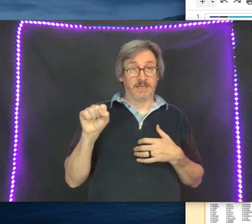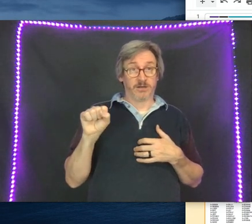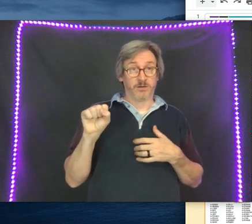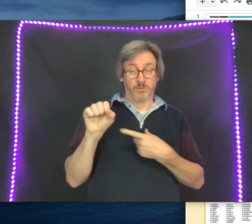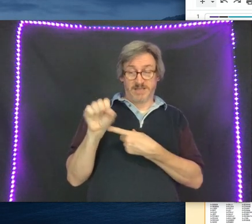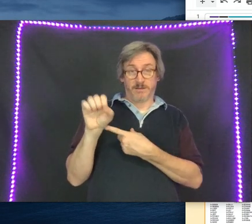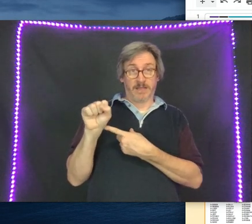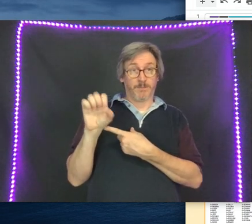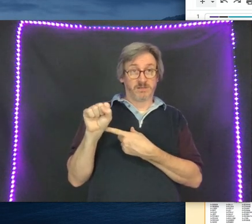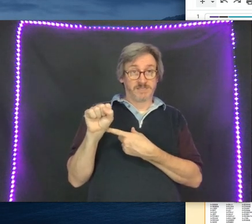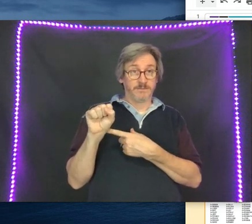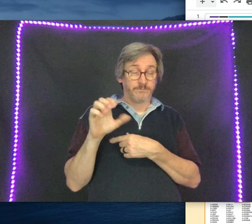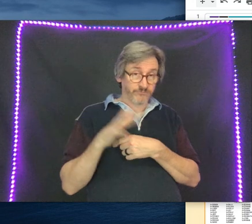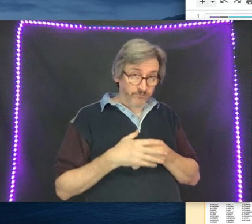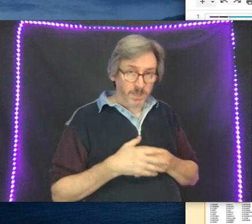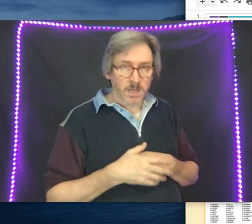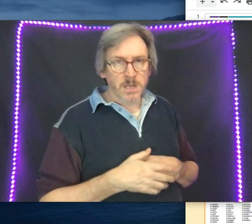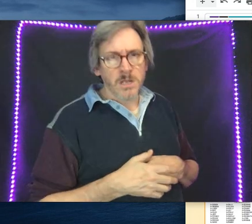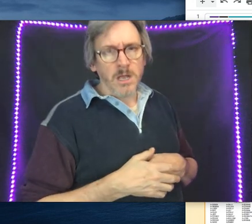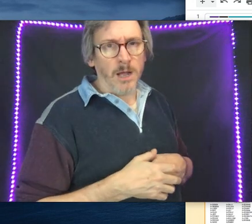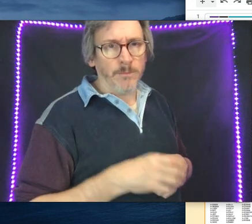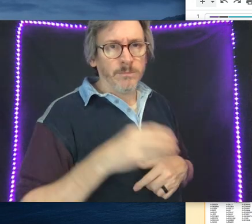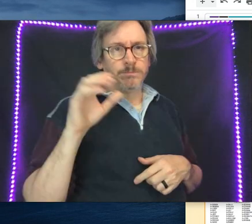repeat the letter with that like pulsing.